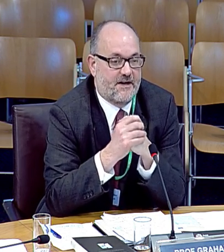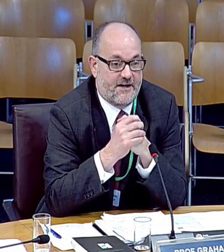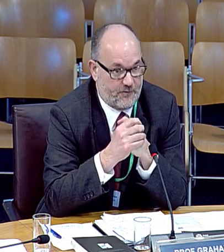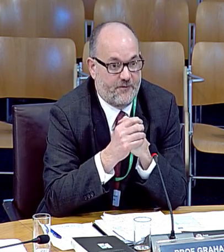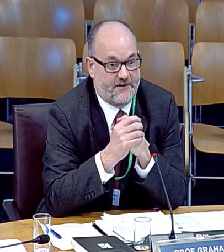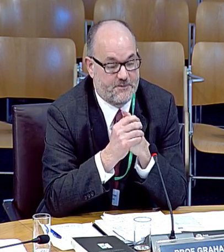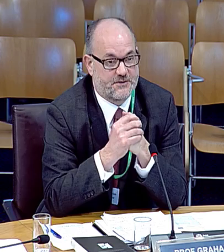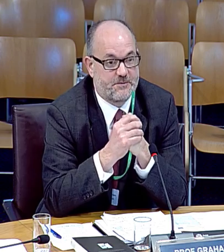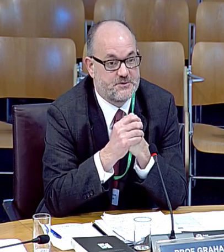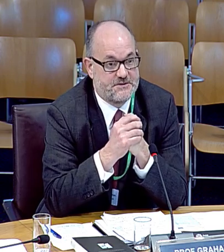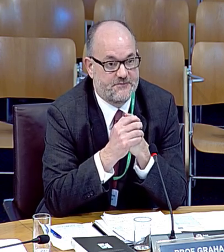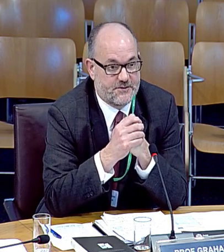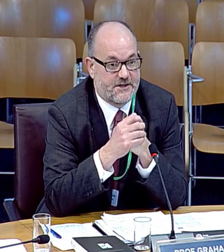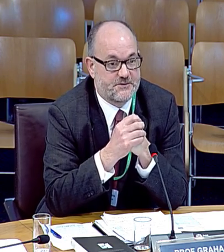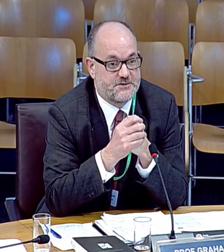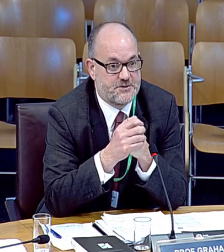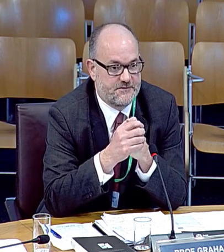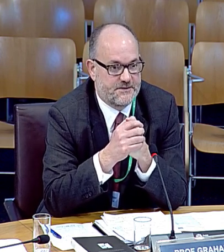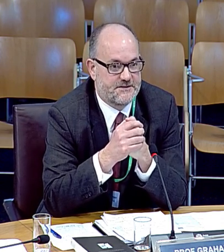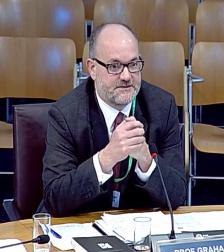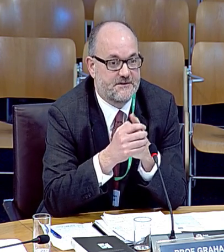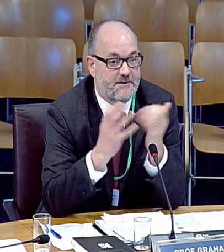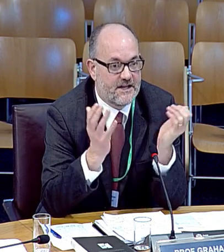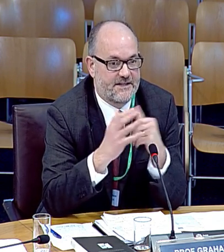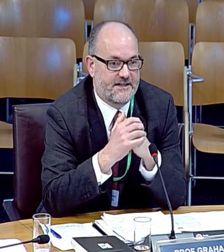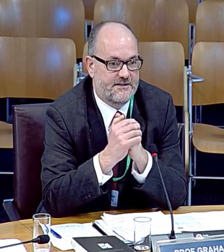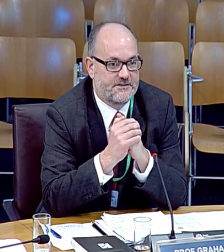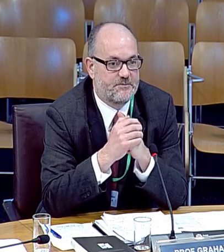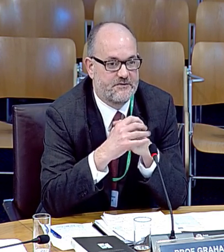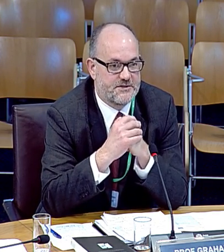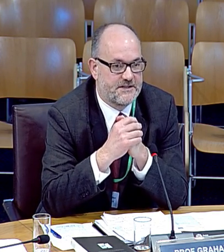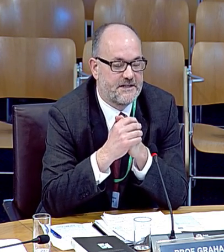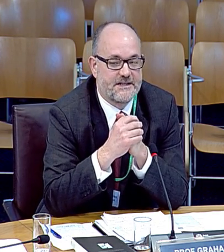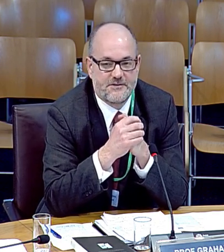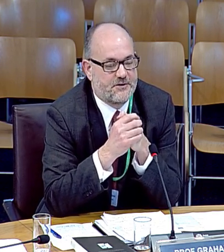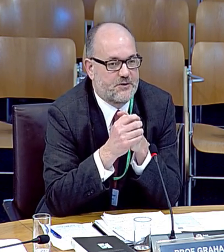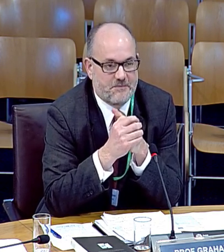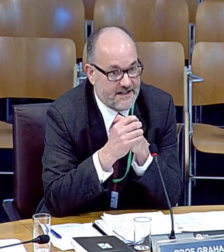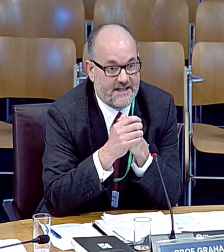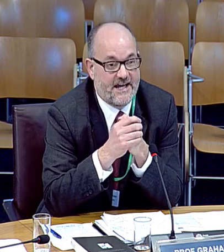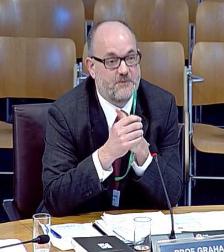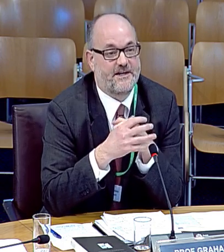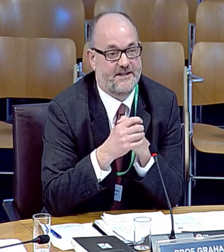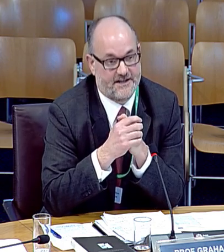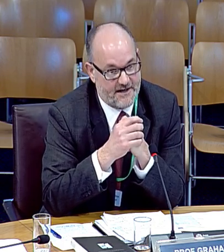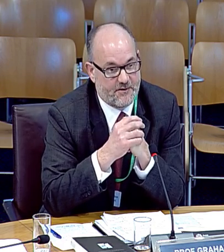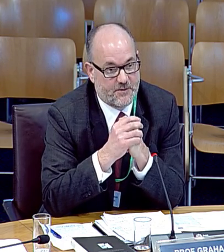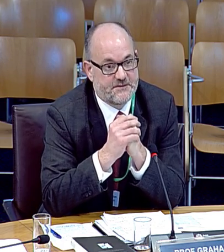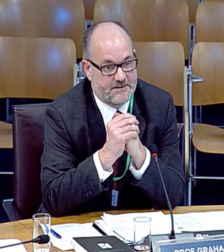I thought that there was an opportunity for a Scottish university to emulate that kind of provision. Couldn't make any headway at Heriot-Watt at that point